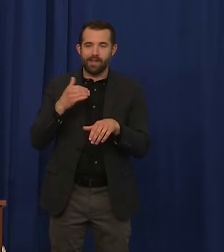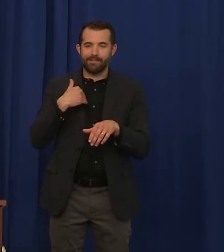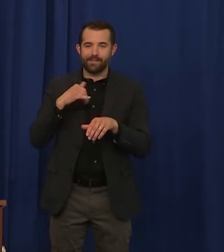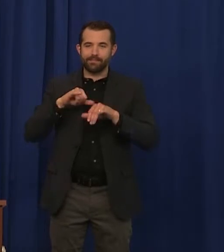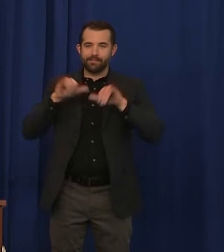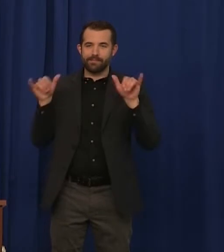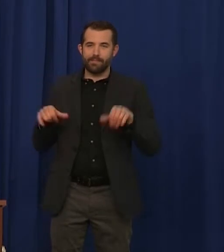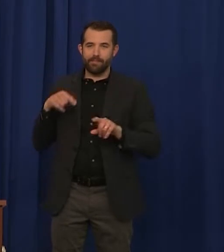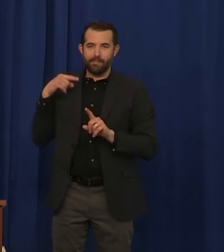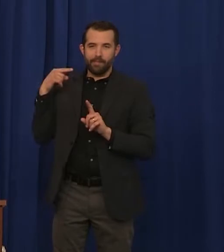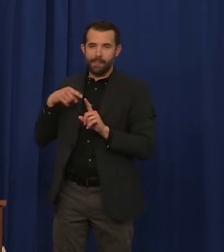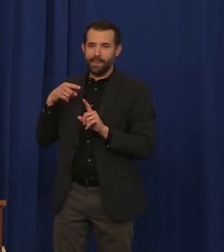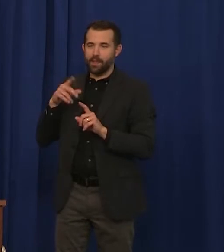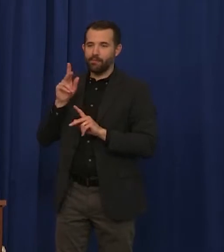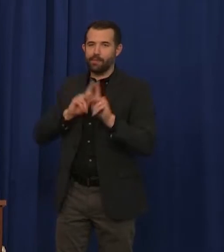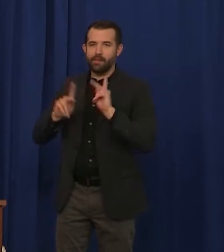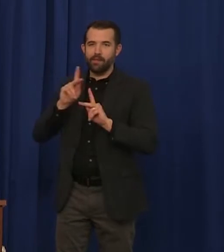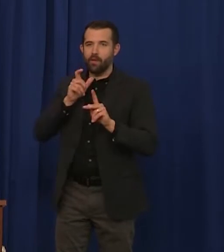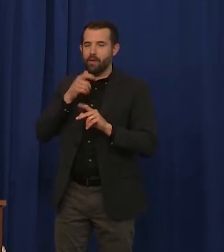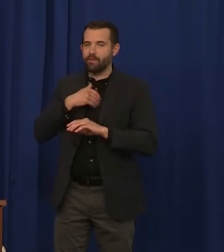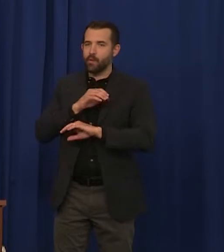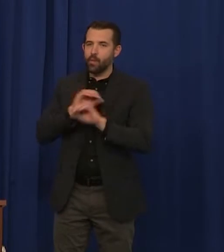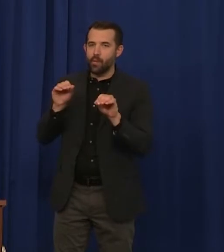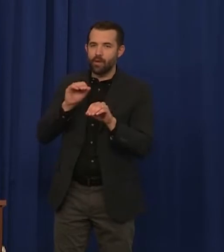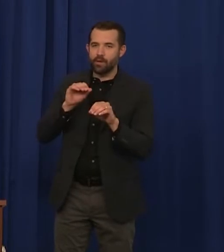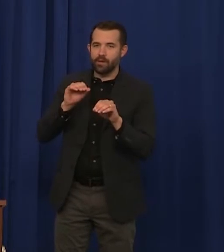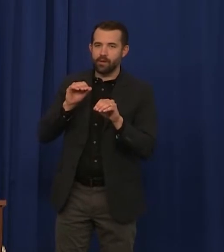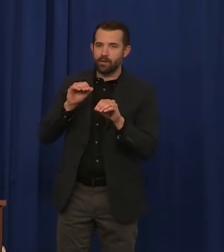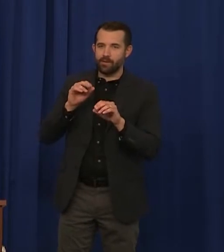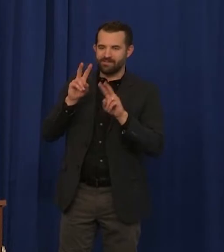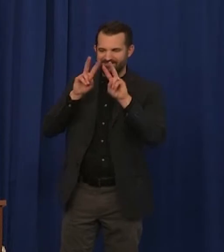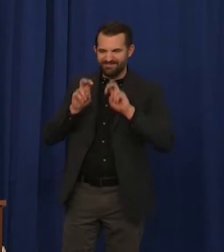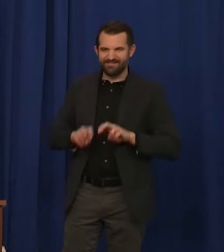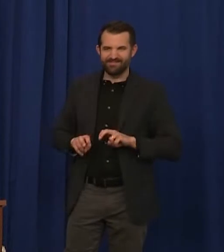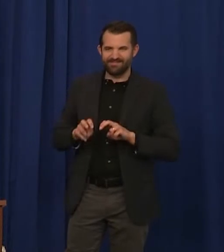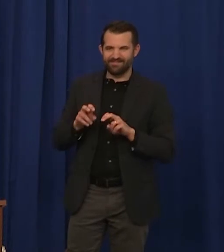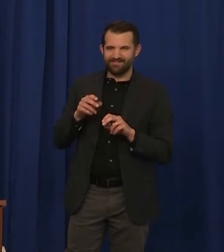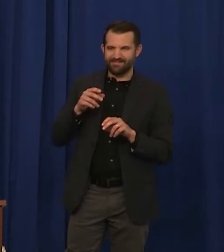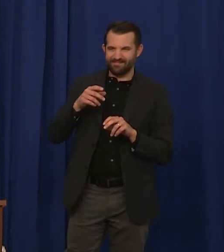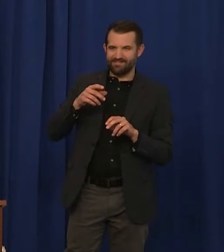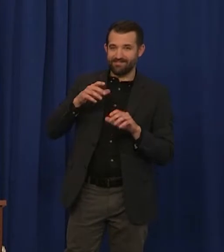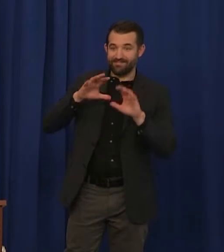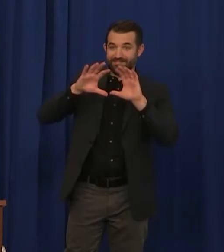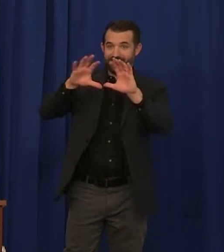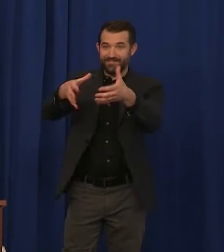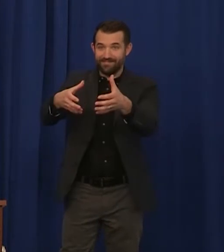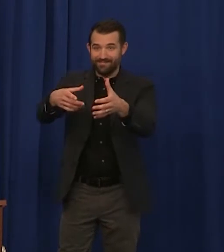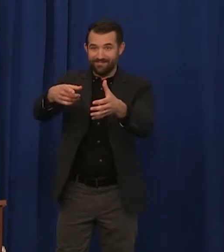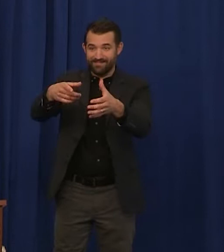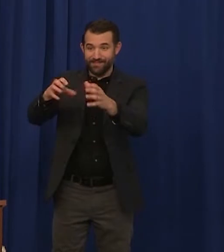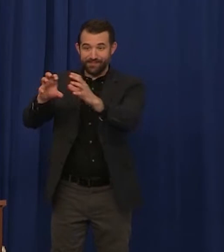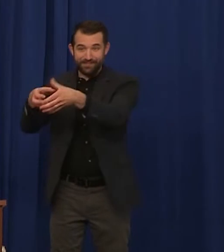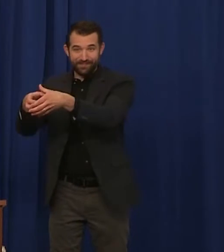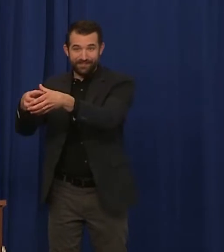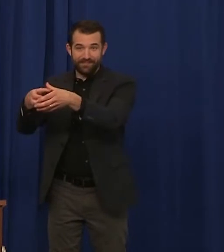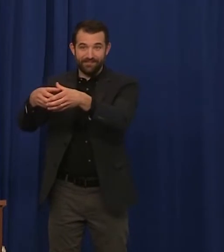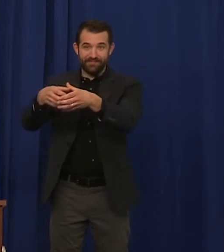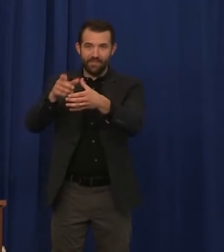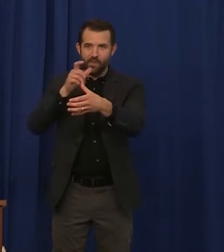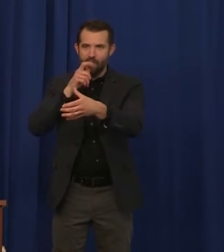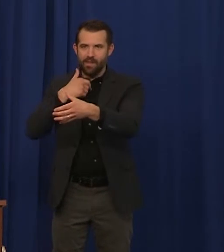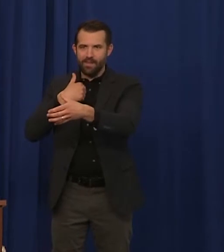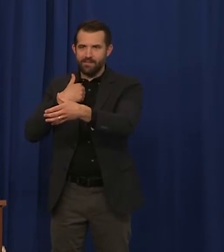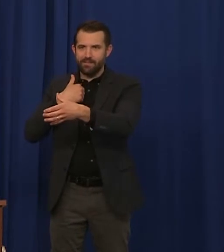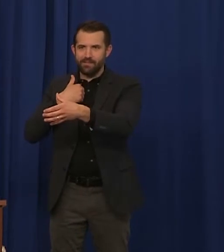have met the monetary eligibility under state unemployment, but would meet the eligibility under pandemic